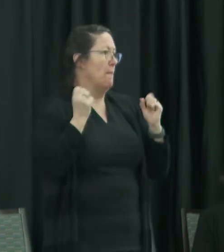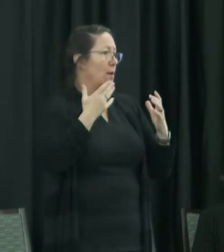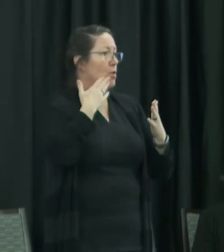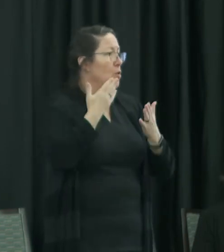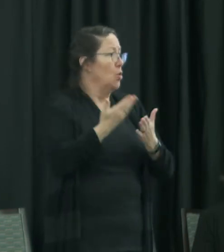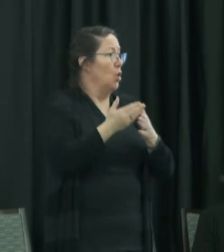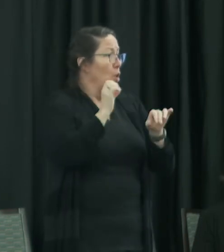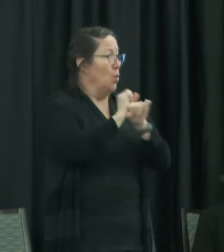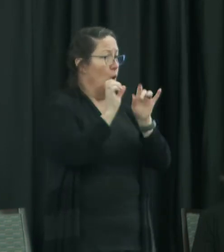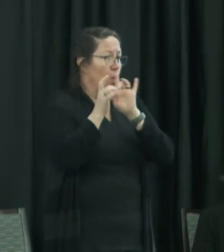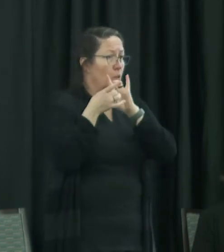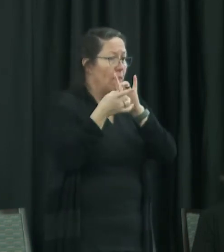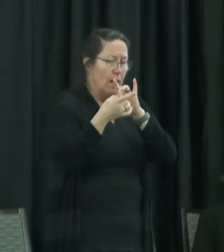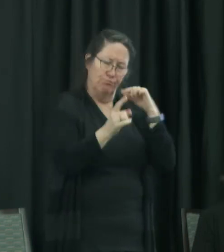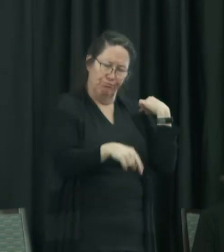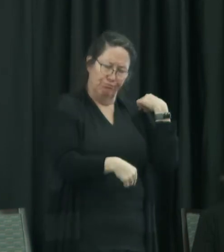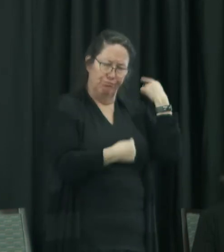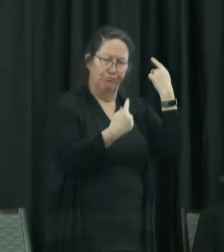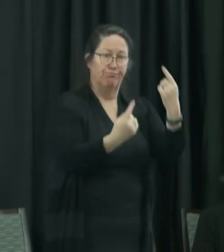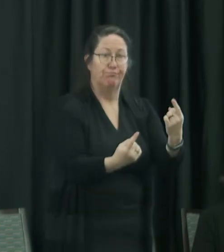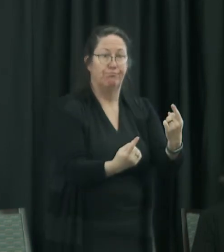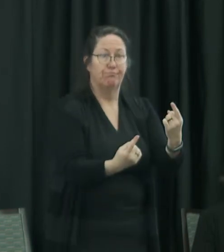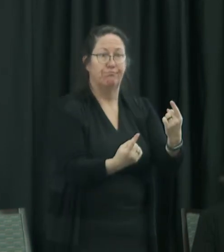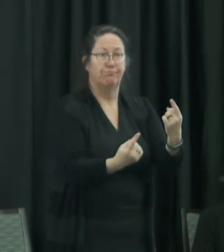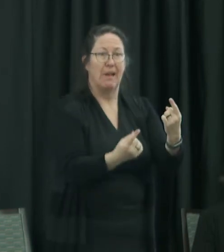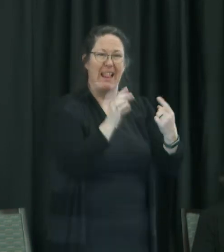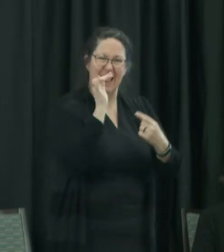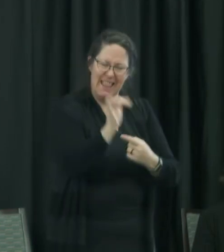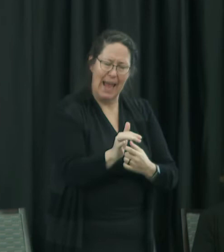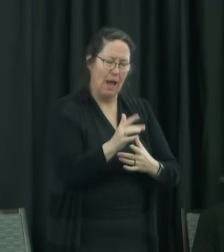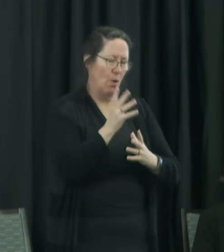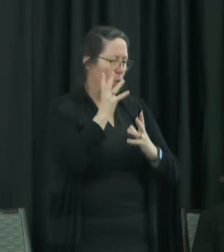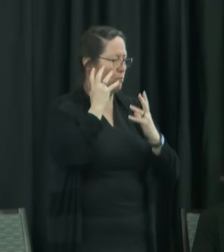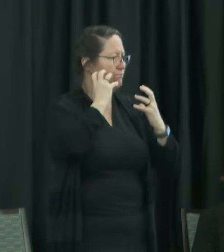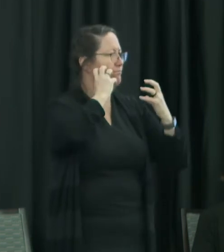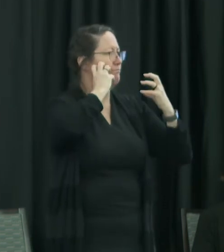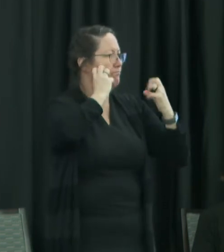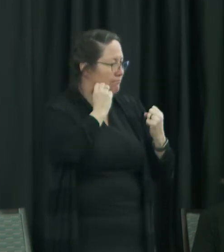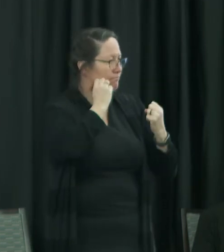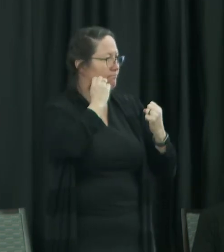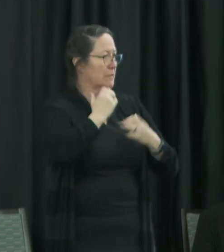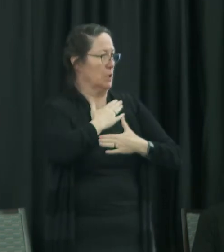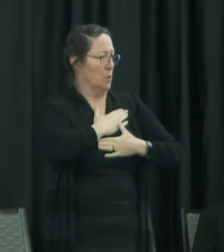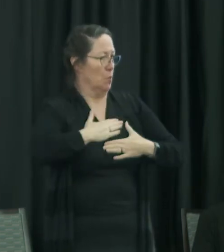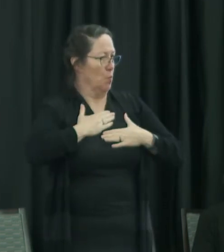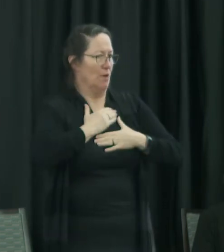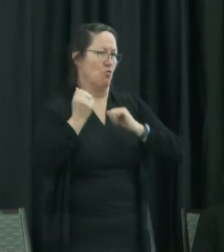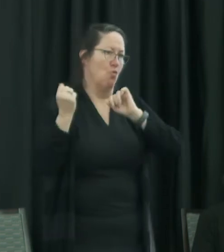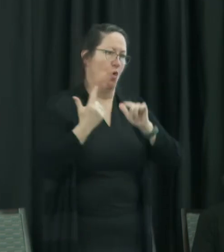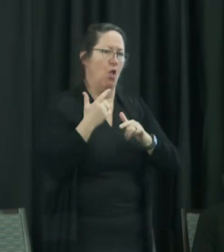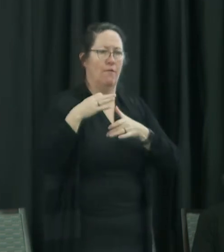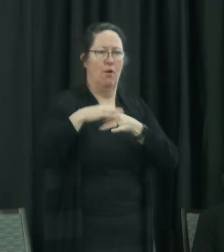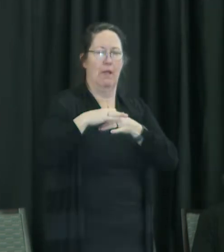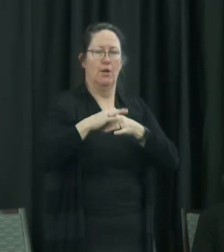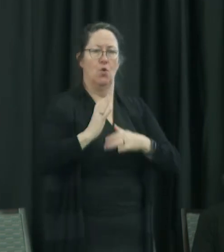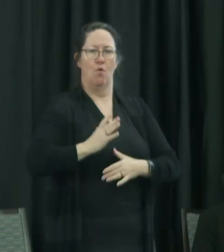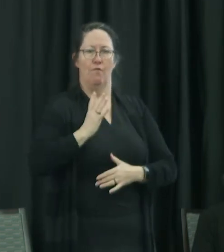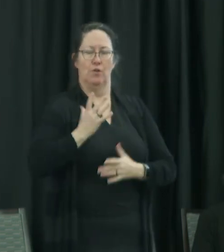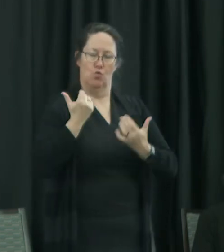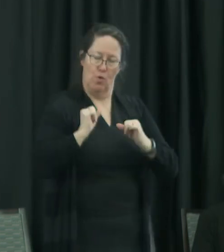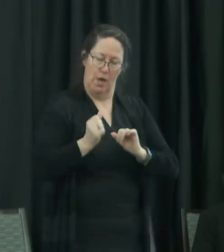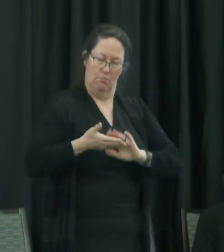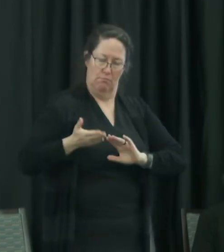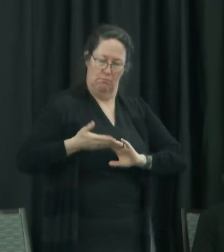great working relationship. And that is something I truly value. And I appreciate all of our elected officials in trying to